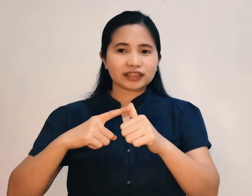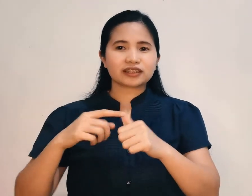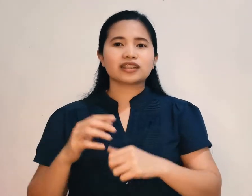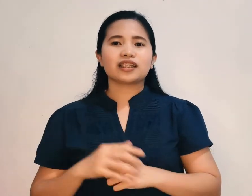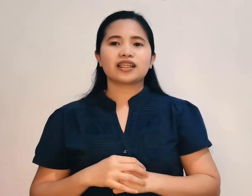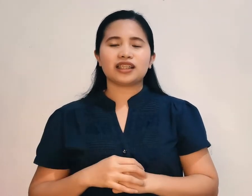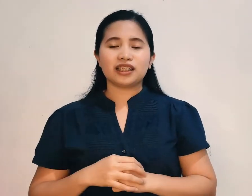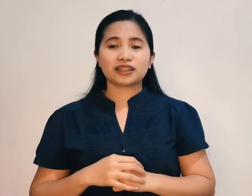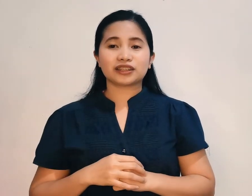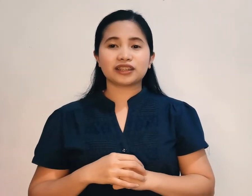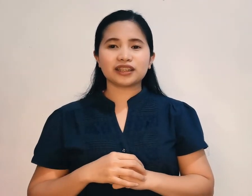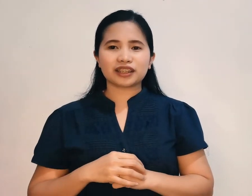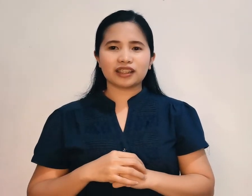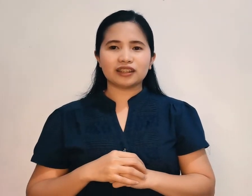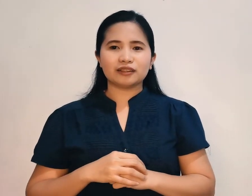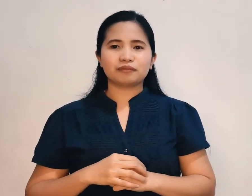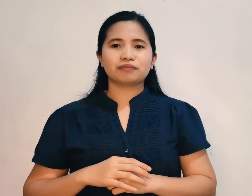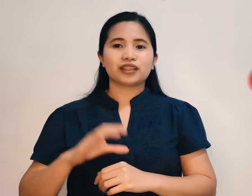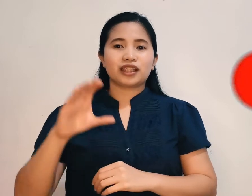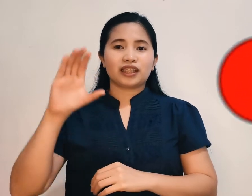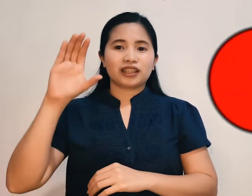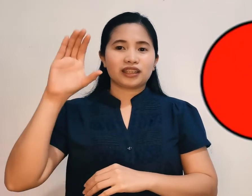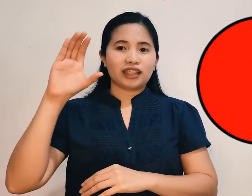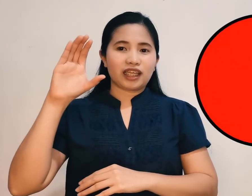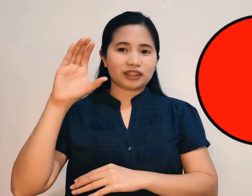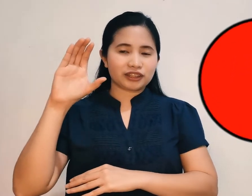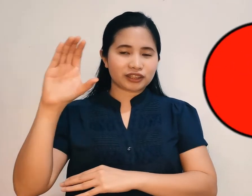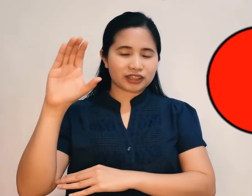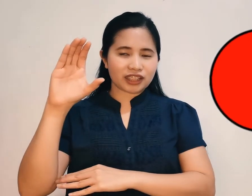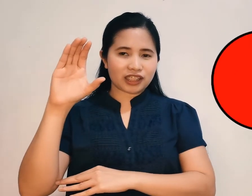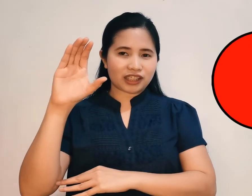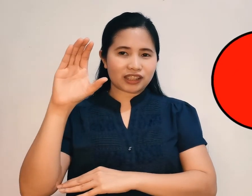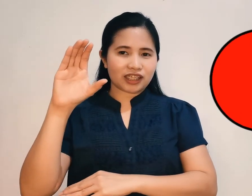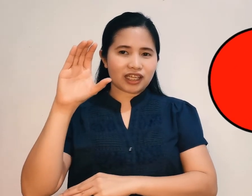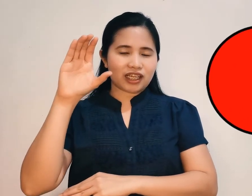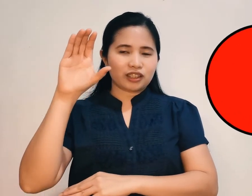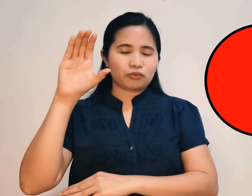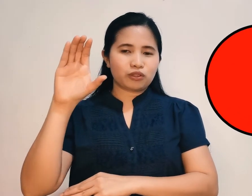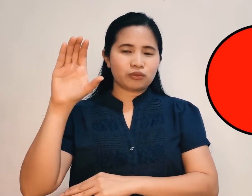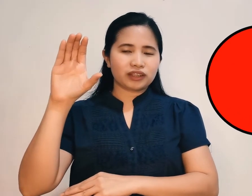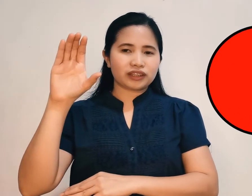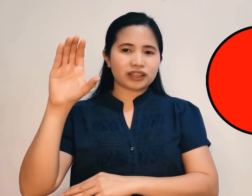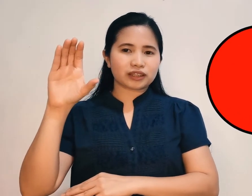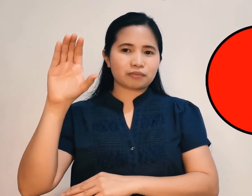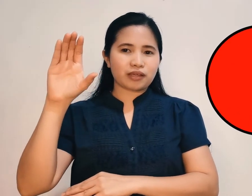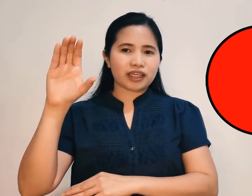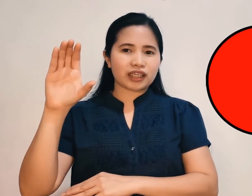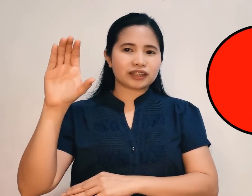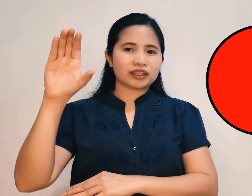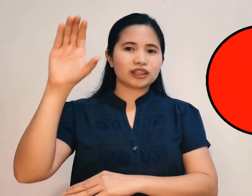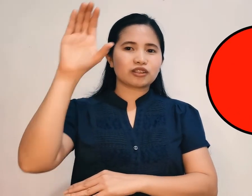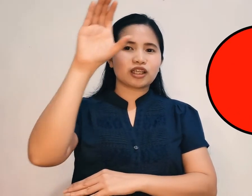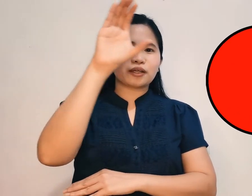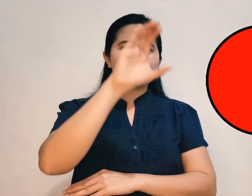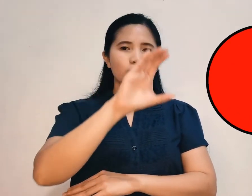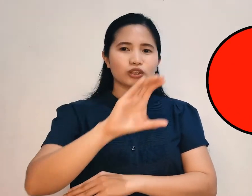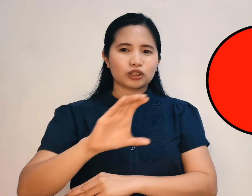first is circle. Letter C. We will just make a circular